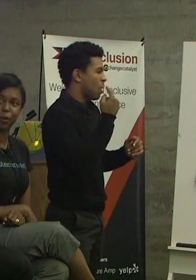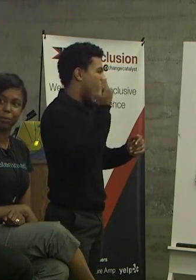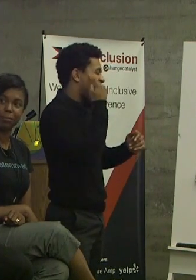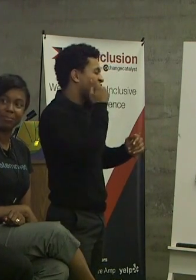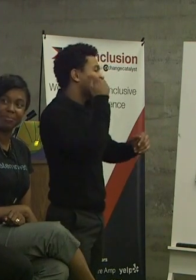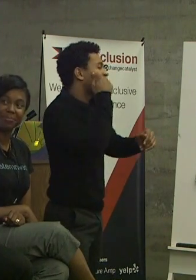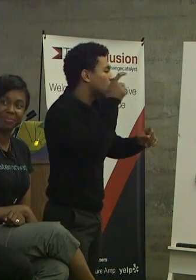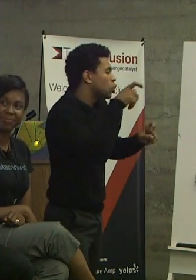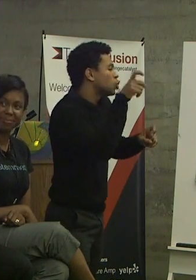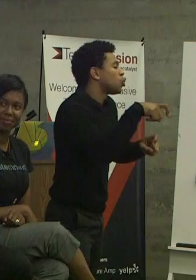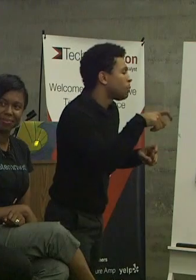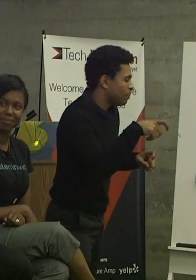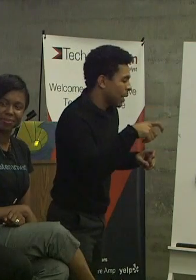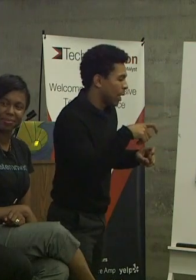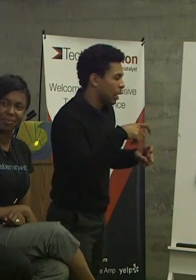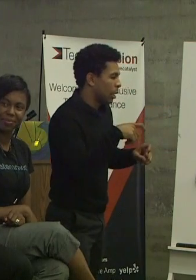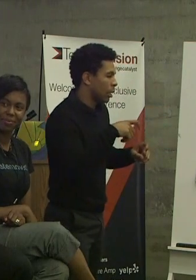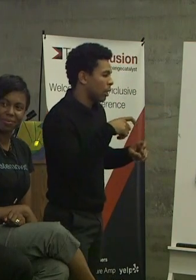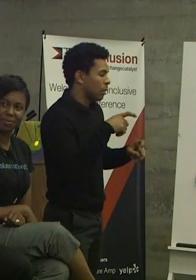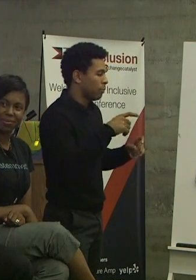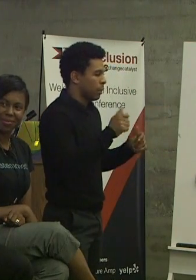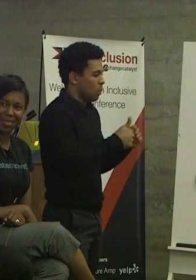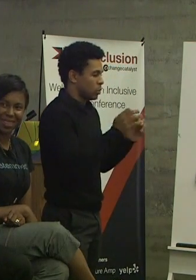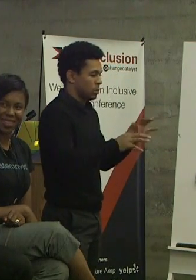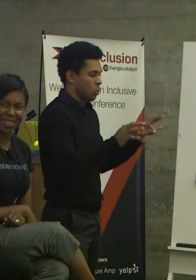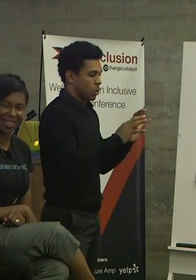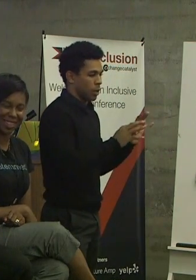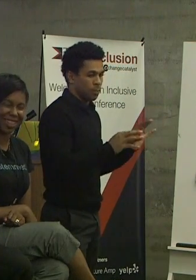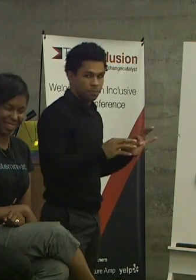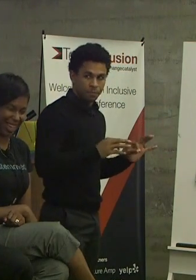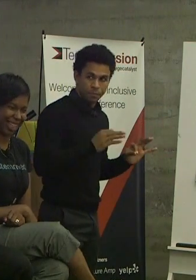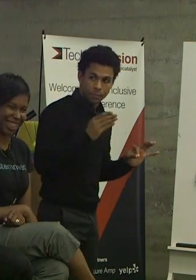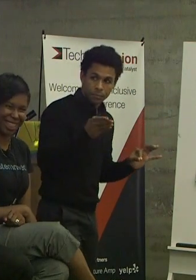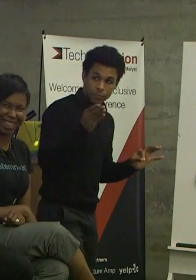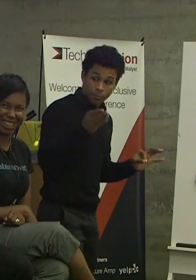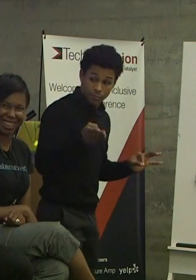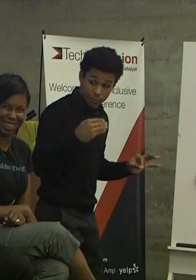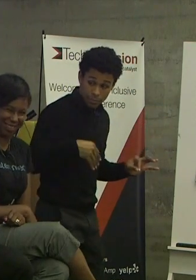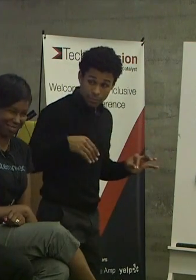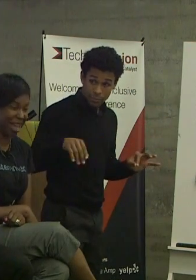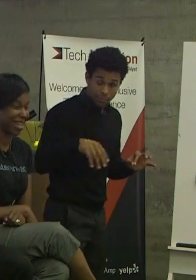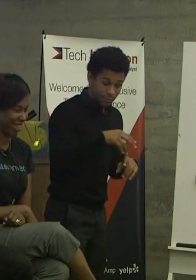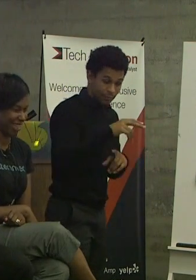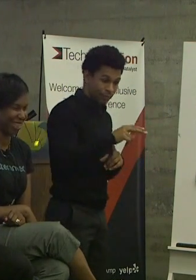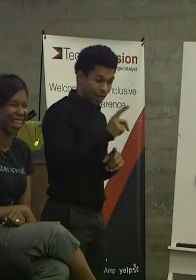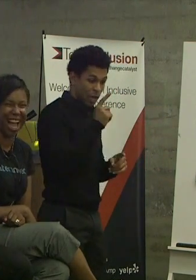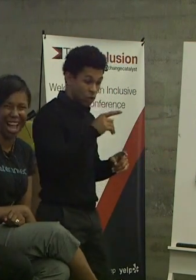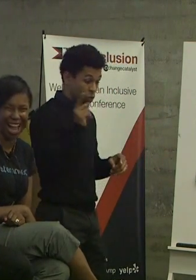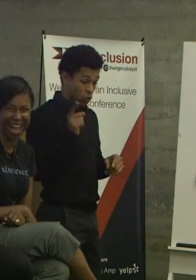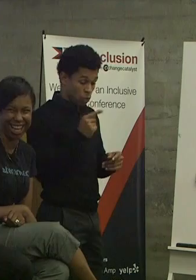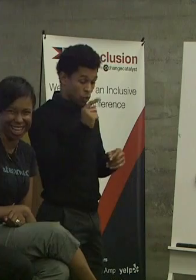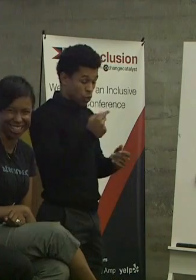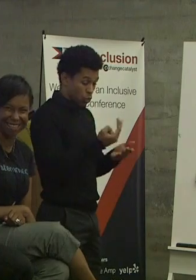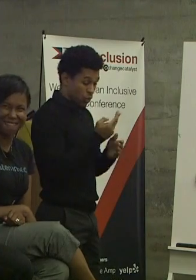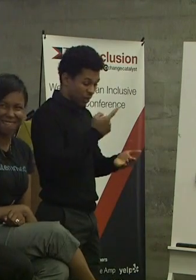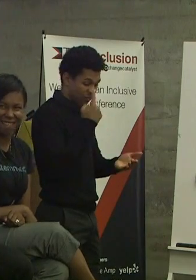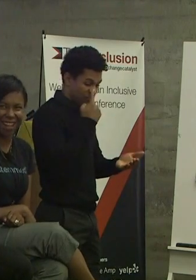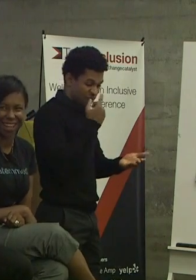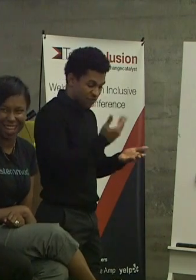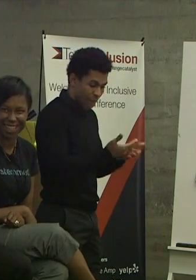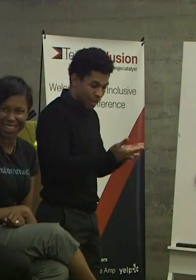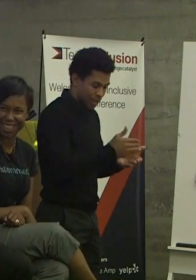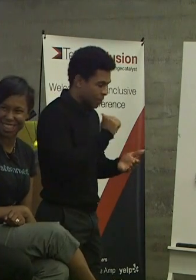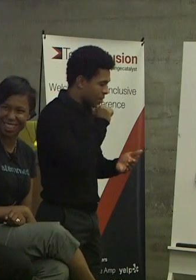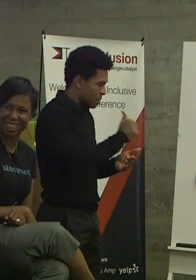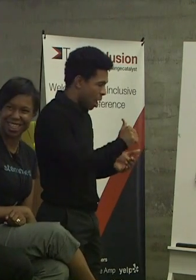you told me in an email that you use validated non-bias assessments. Yes. I think I got that right because I just checked it on my yes. phone. So I'm pretty